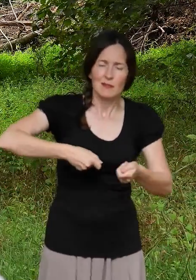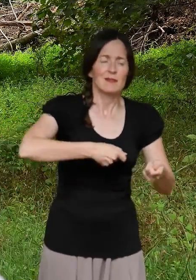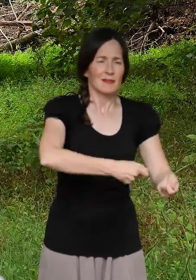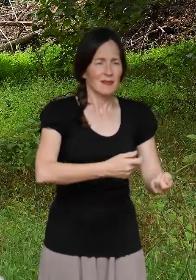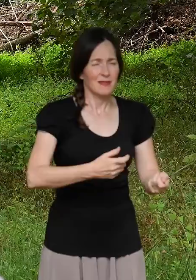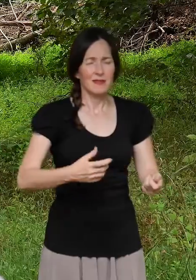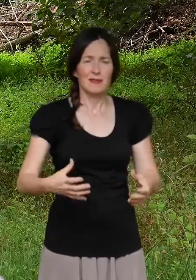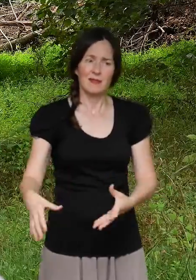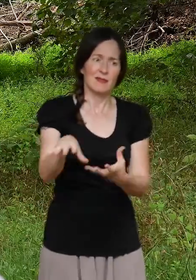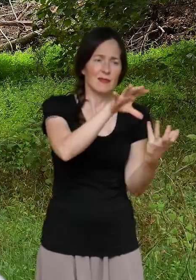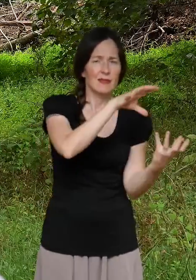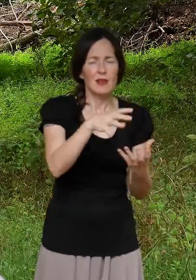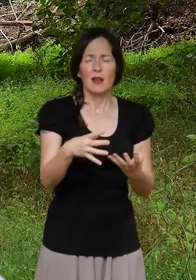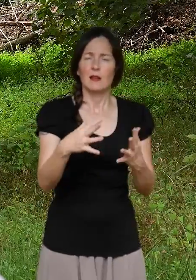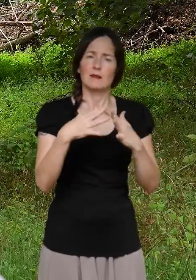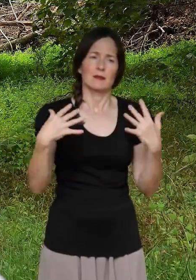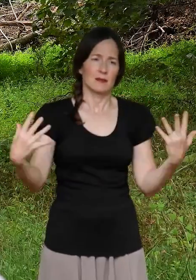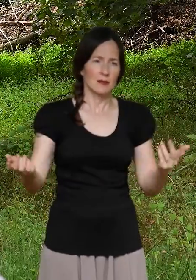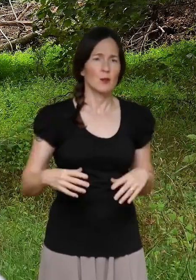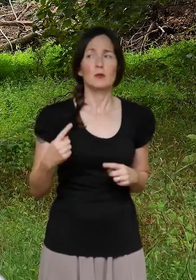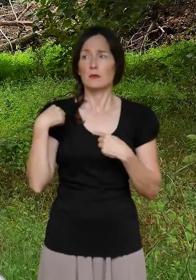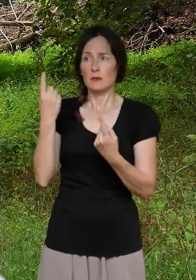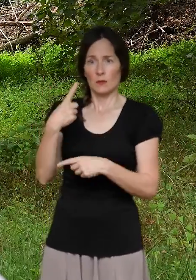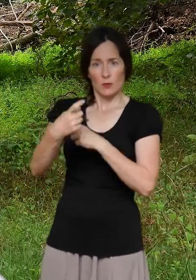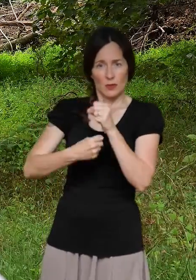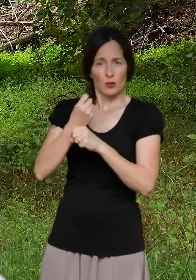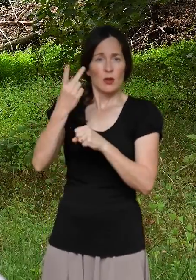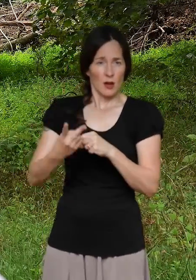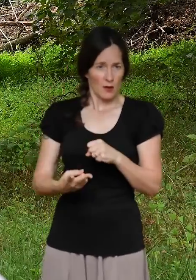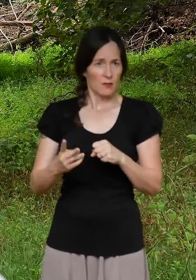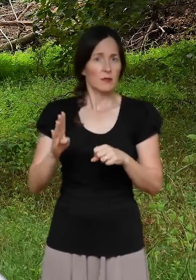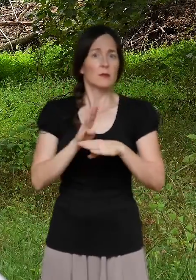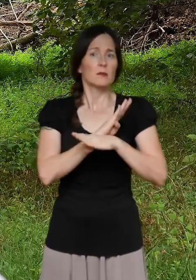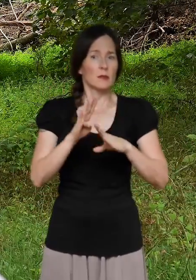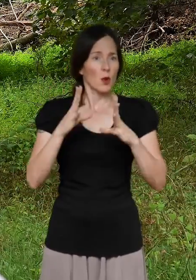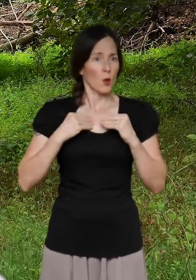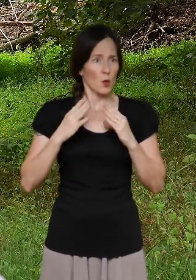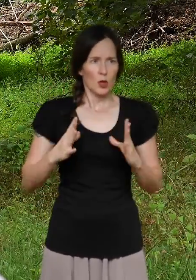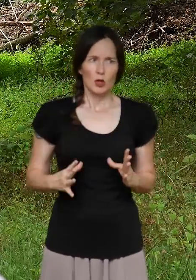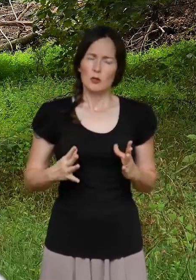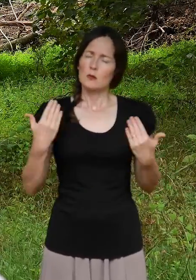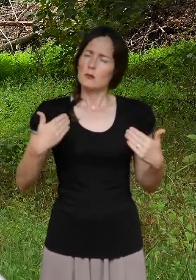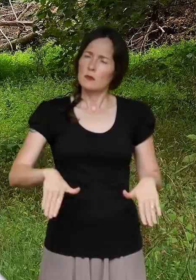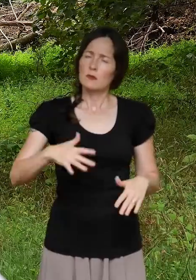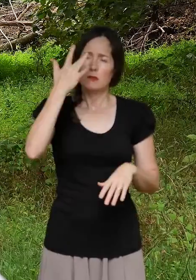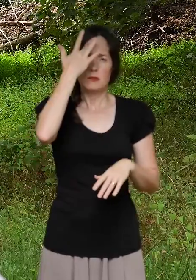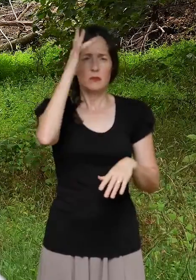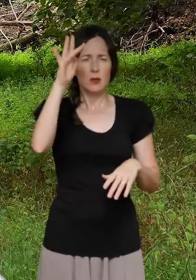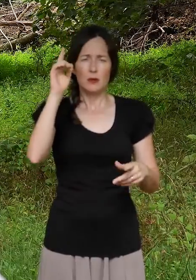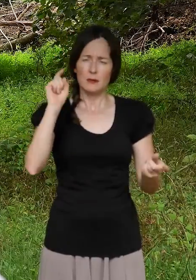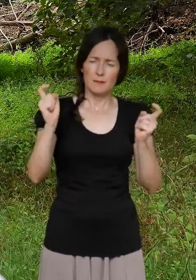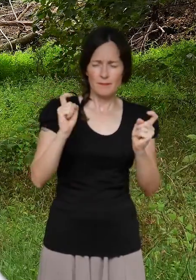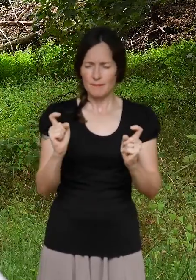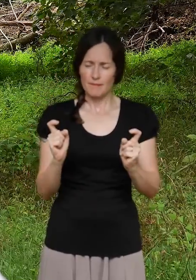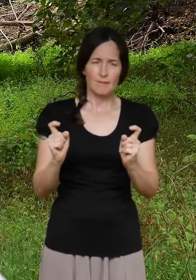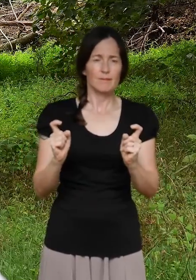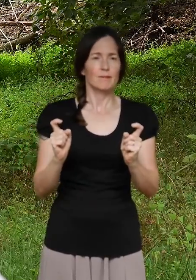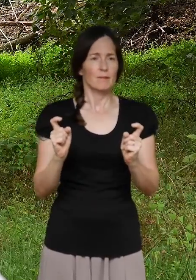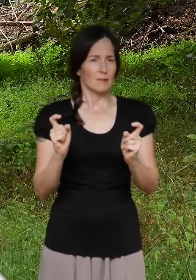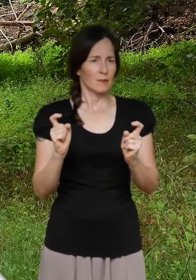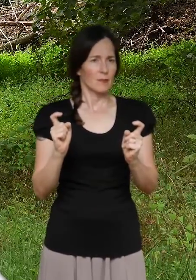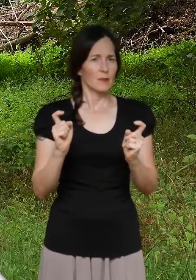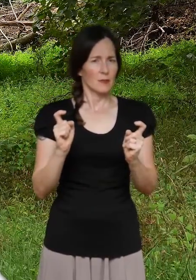project. After the 2018 flood, our community came together to donate food and supplies for those who were impacted. I met